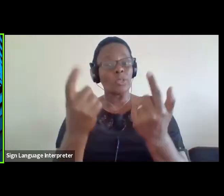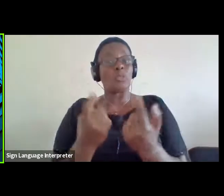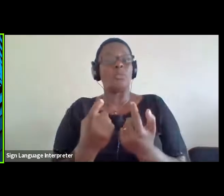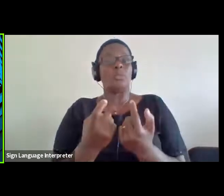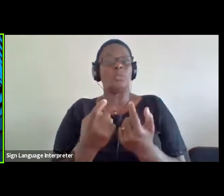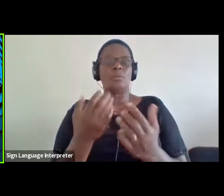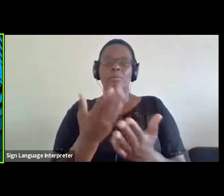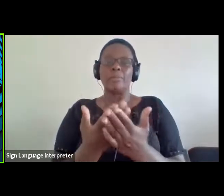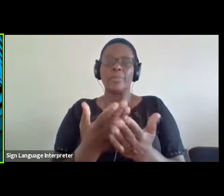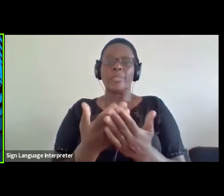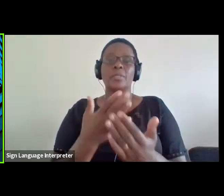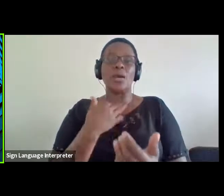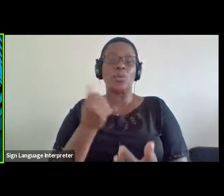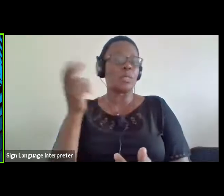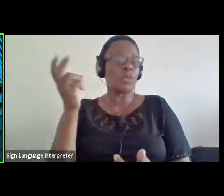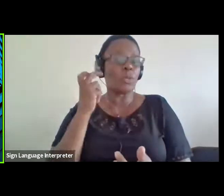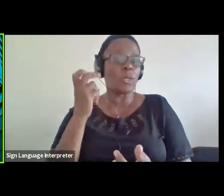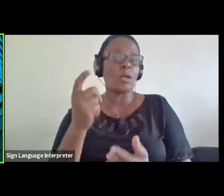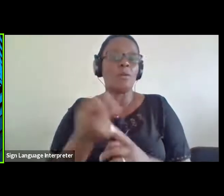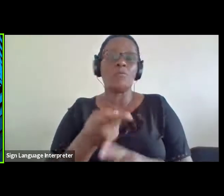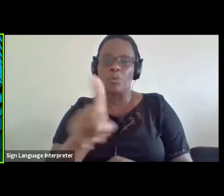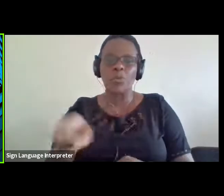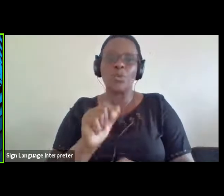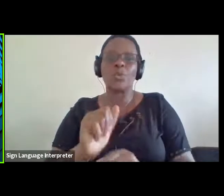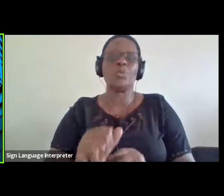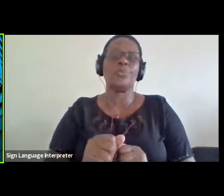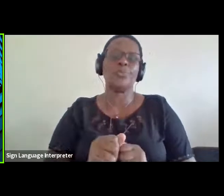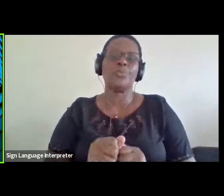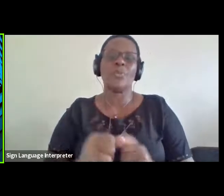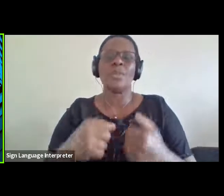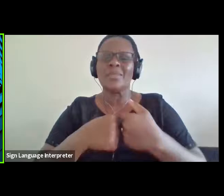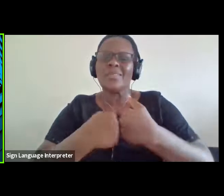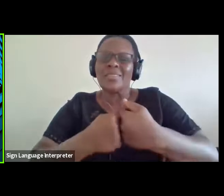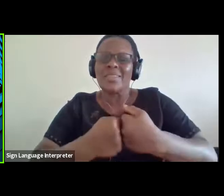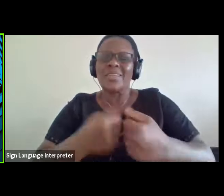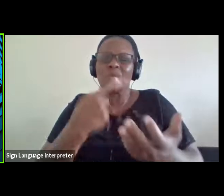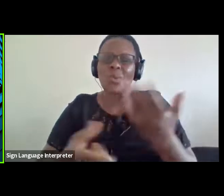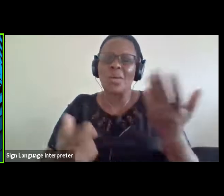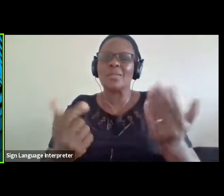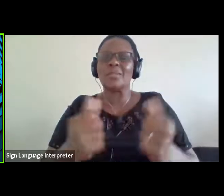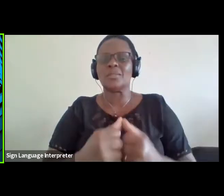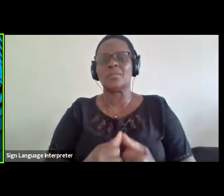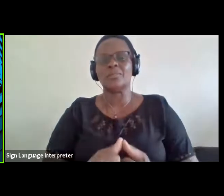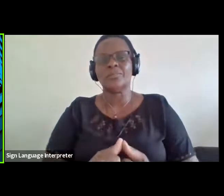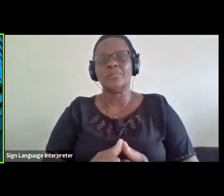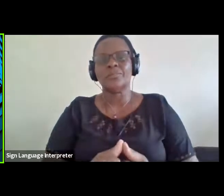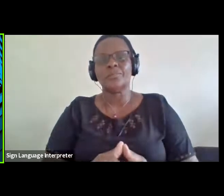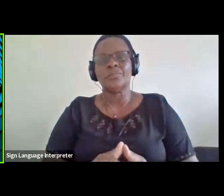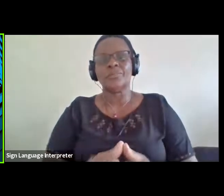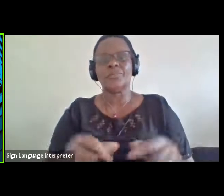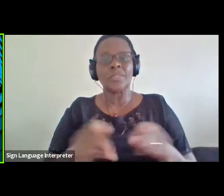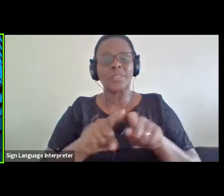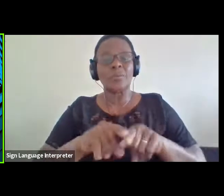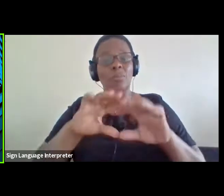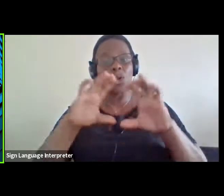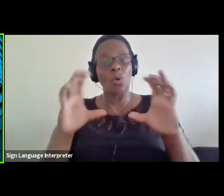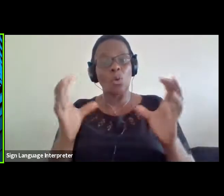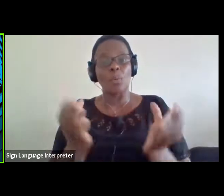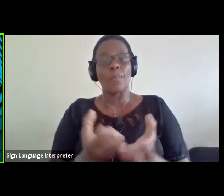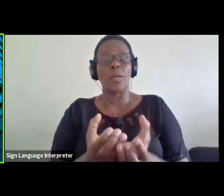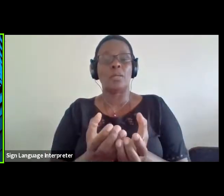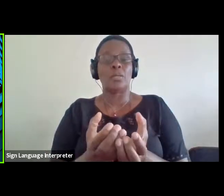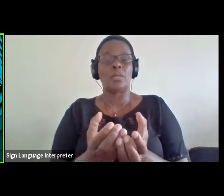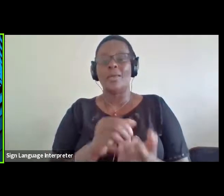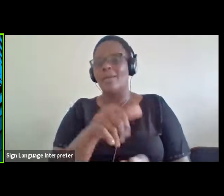I want to hear from you. I want to understand what are some of the challenges that are obviously specific to Africa, but also globally. If there's